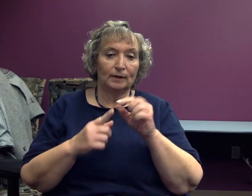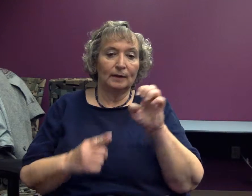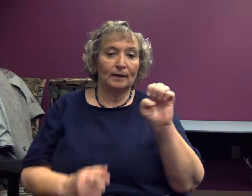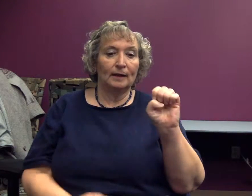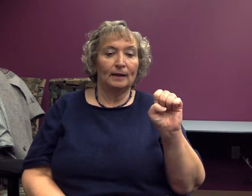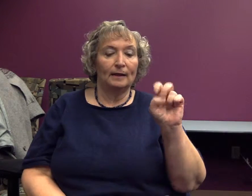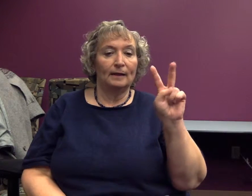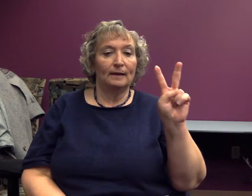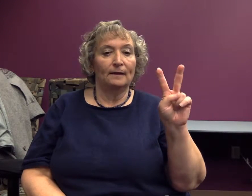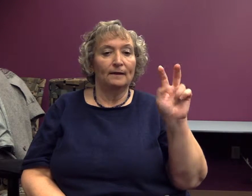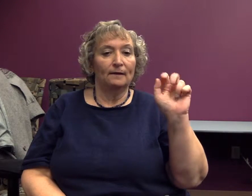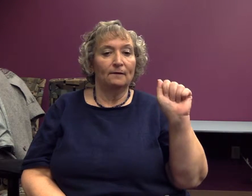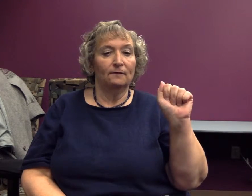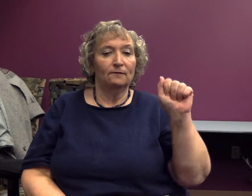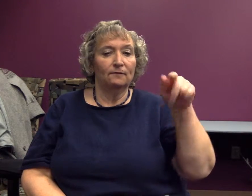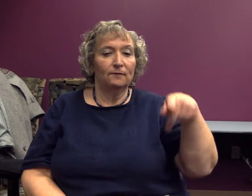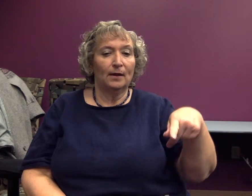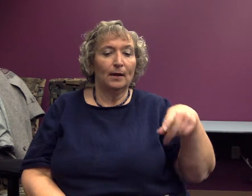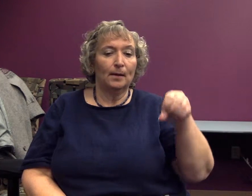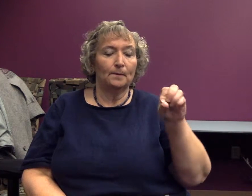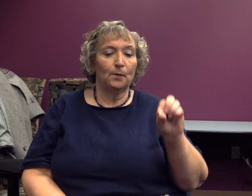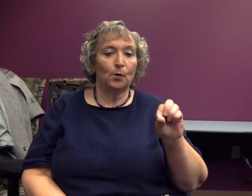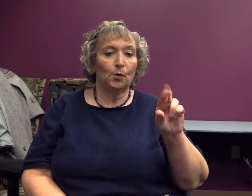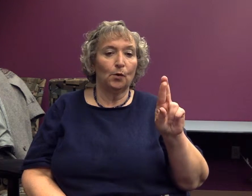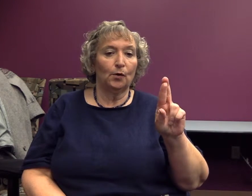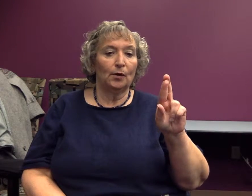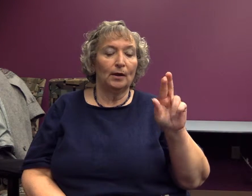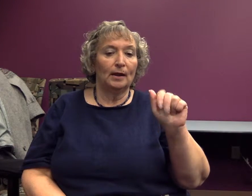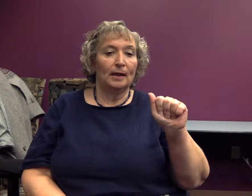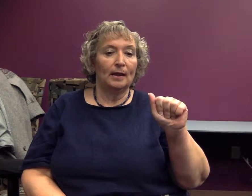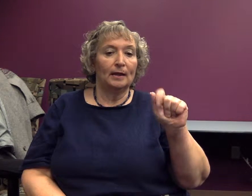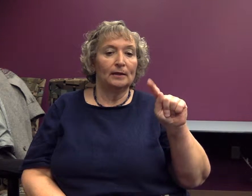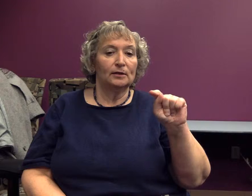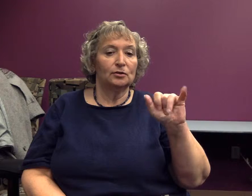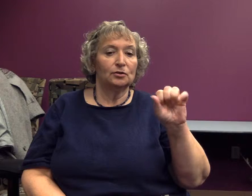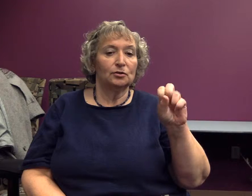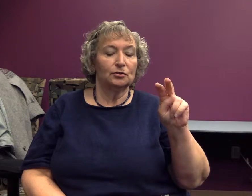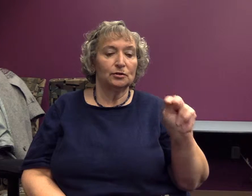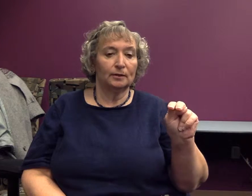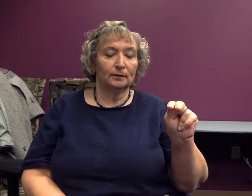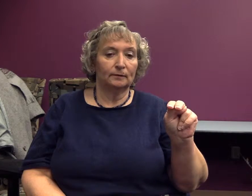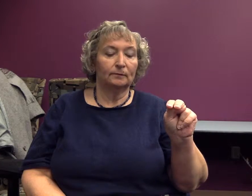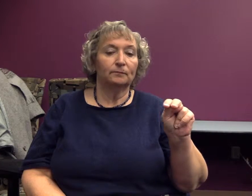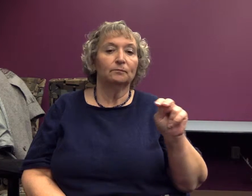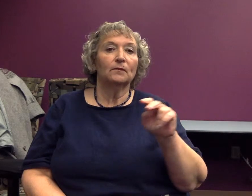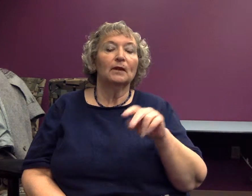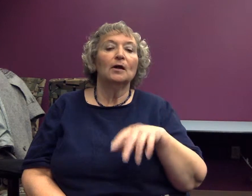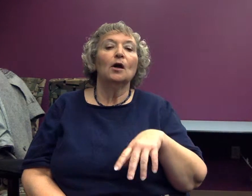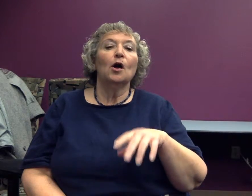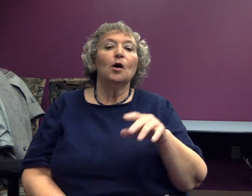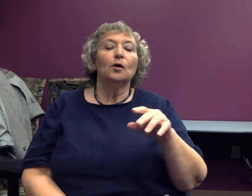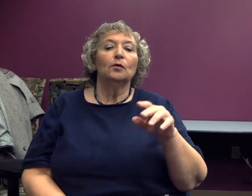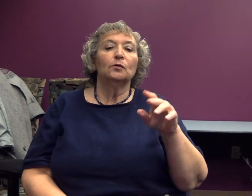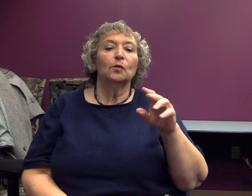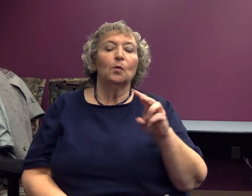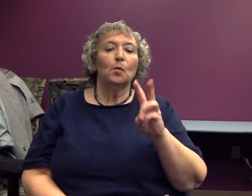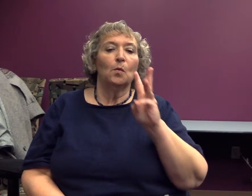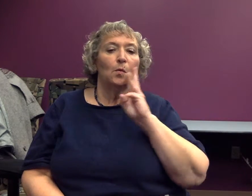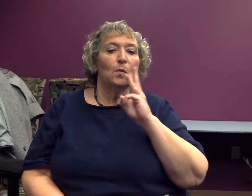Cooling process by which water is changed from the liquid form, which is water, to the gas form, which happens to be water vapor.